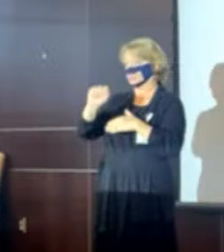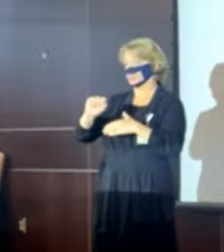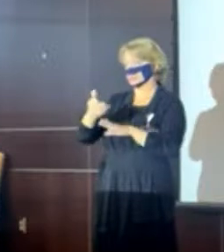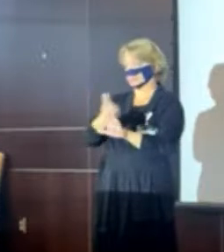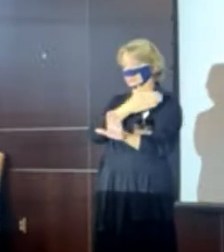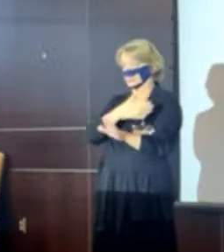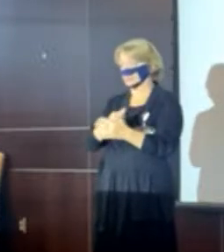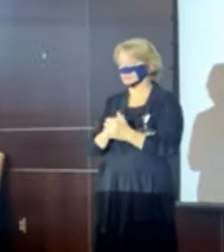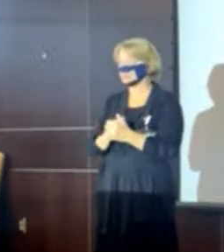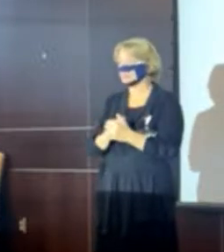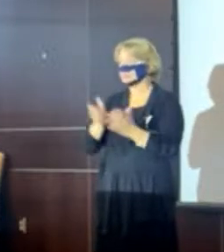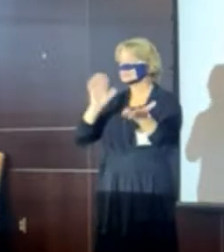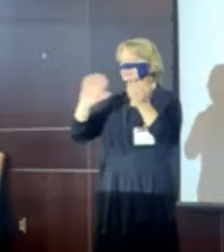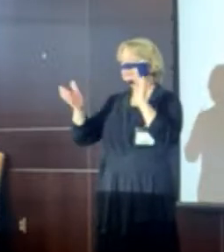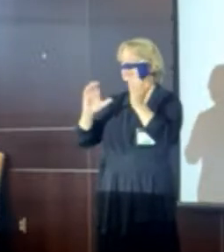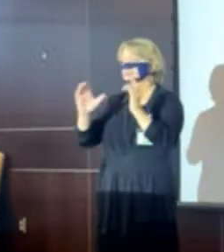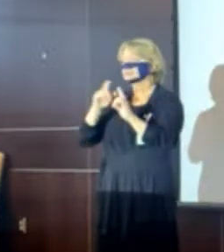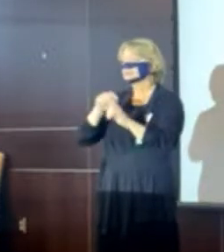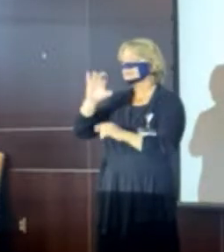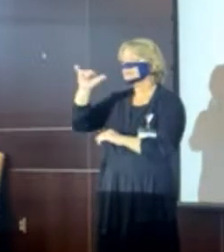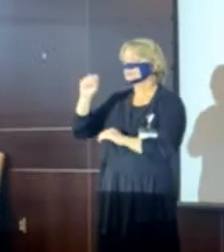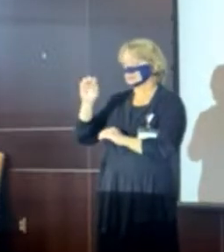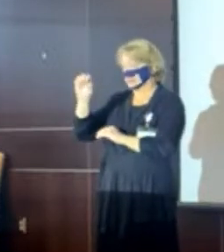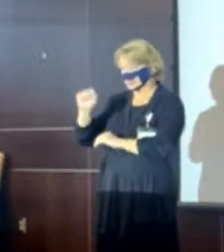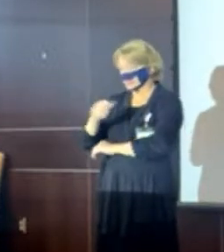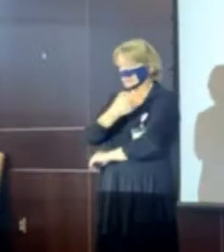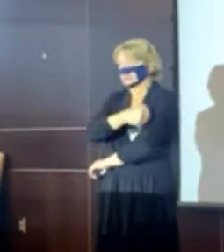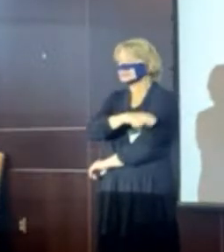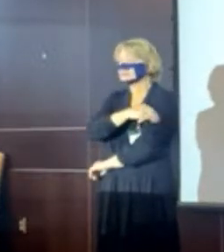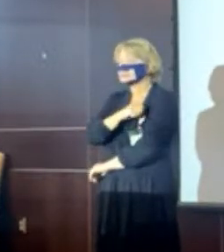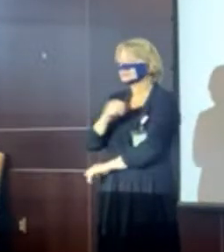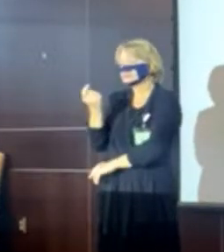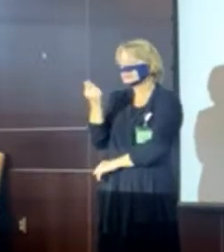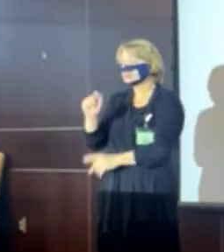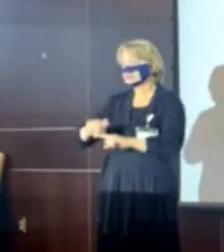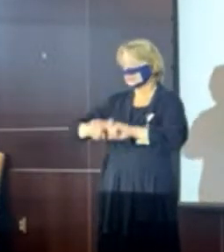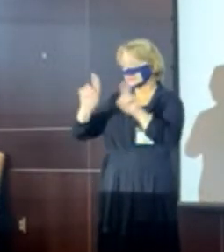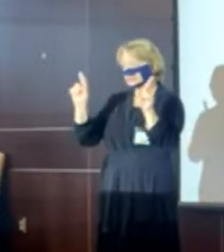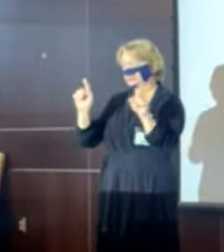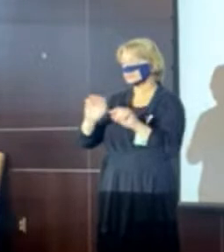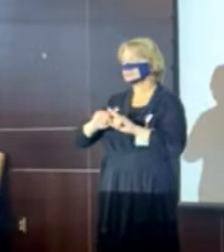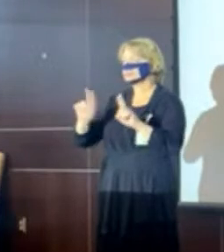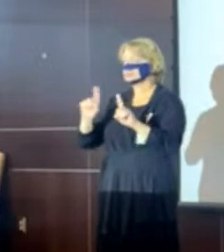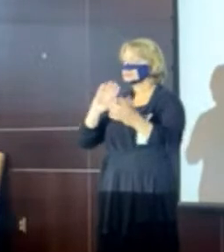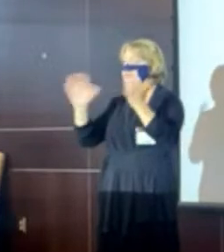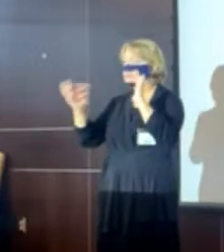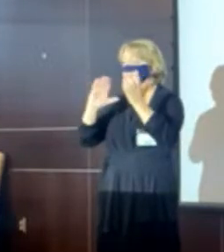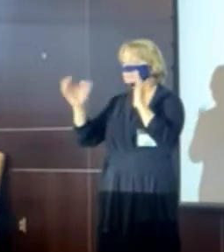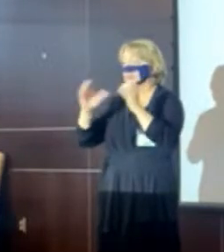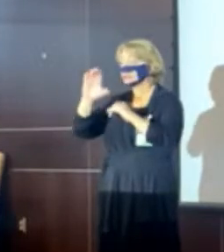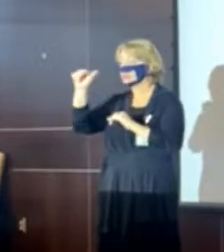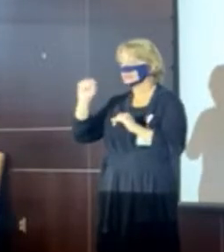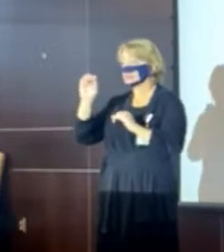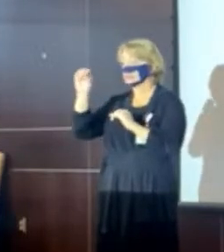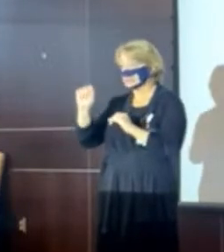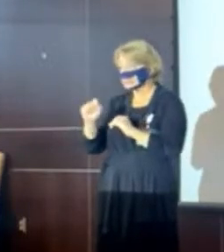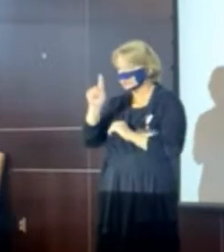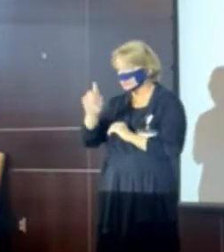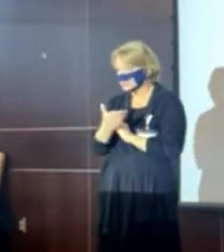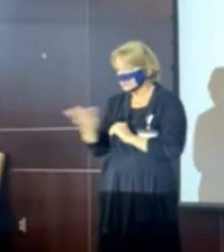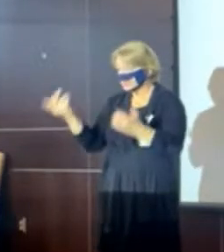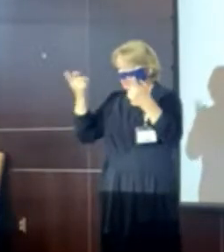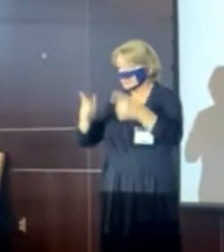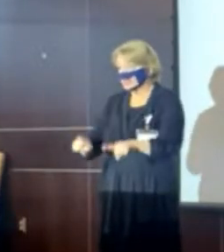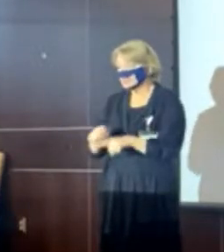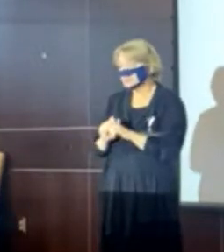say, comparing to cases now, hospitalizations is a little bit different, but comparing overall cases, I think one thing that's happening is that